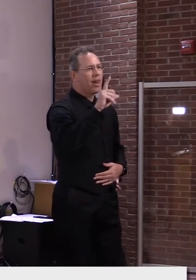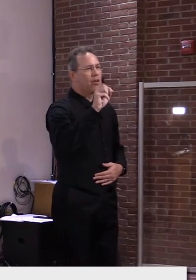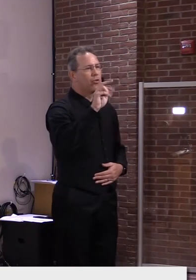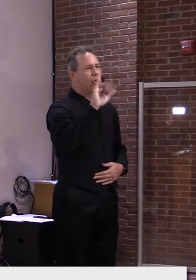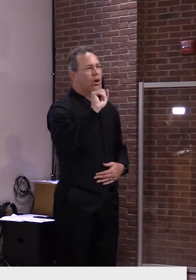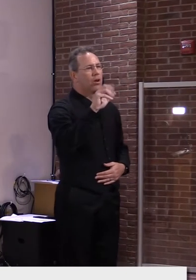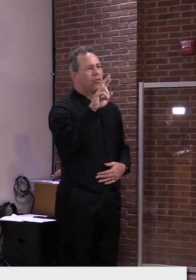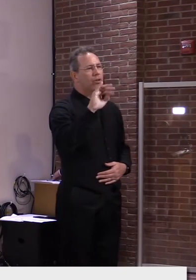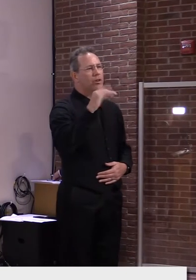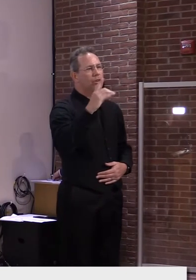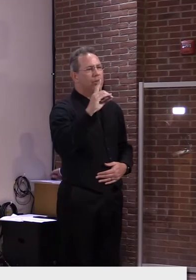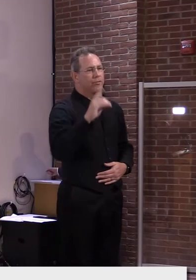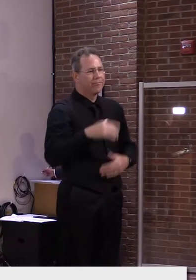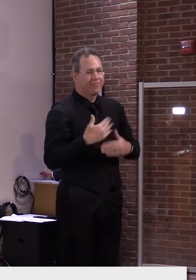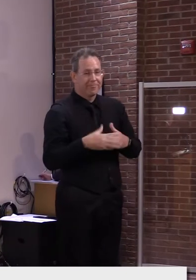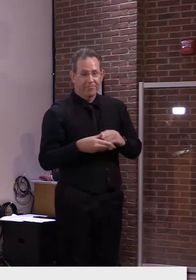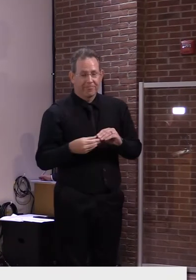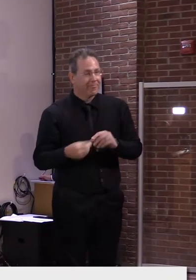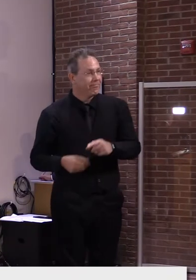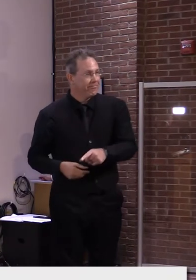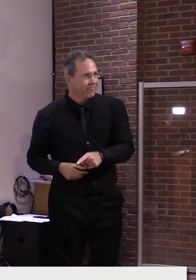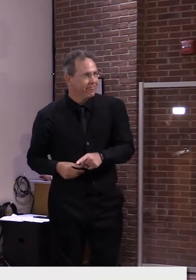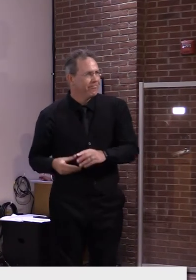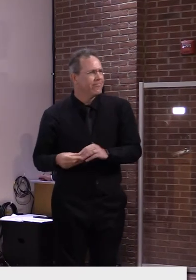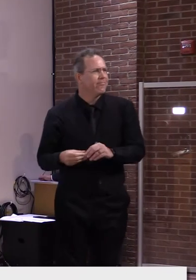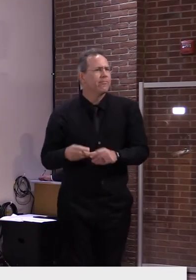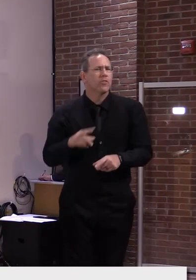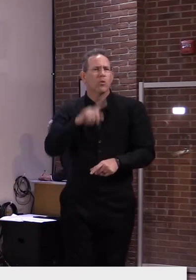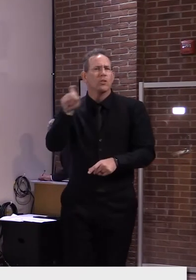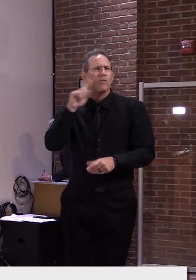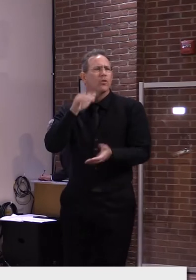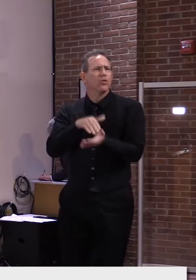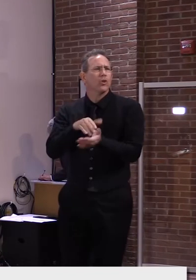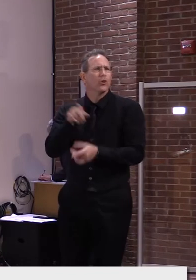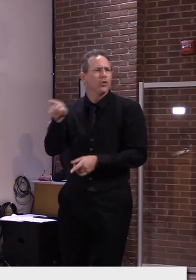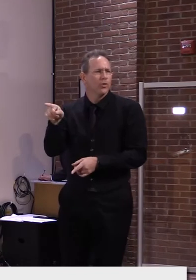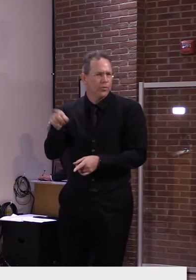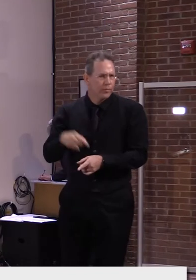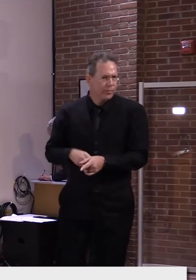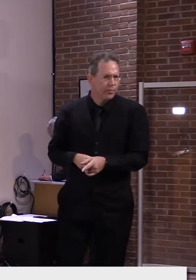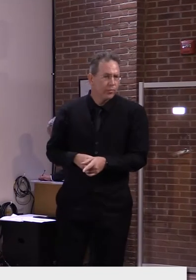Yes, good morning, thank you. For Dr. Levine, back to the topic of testing,